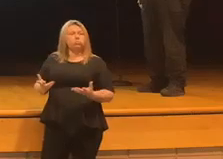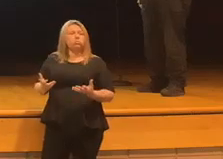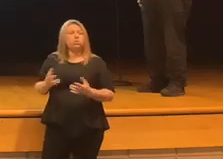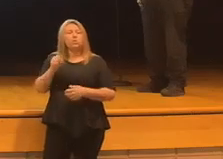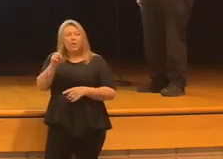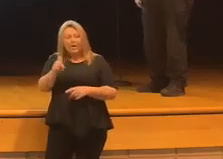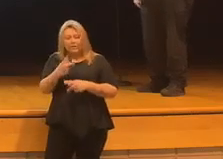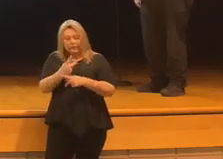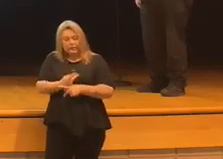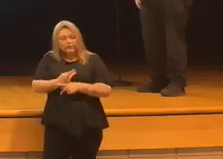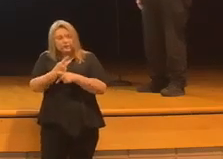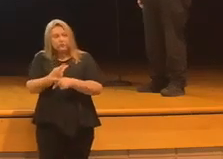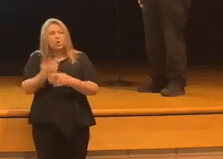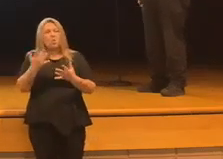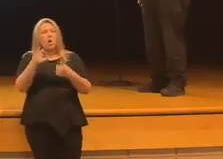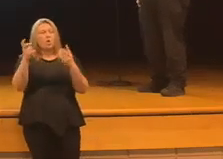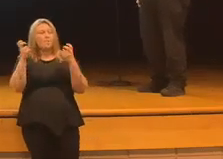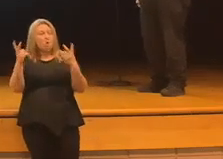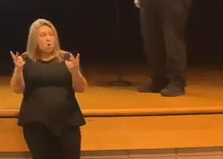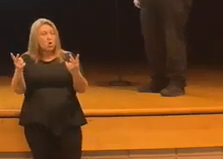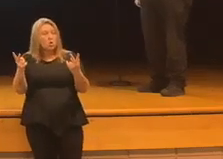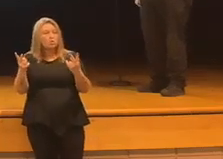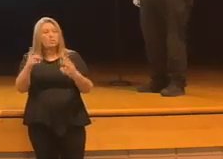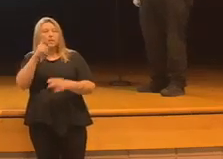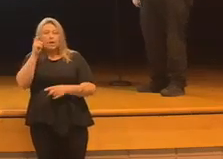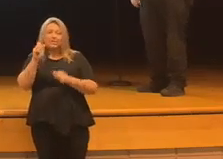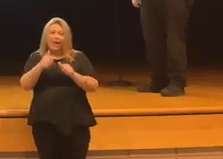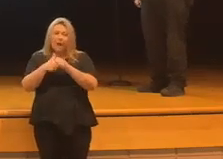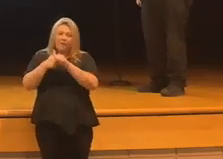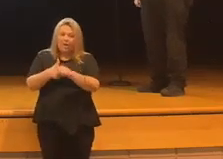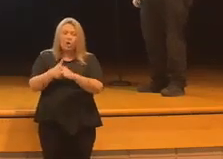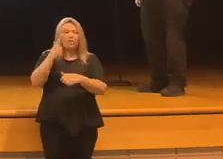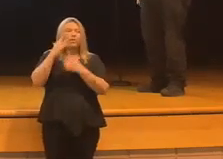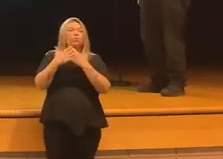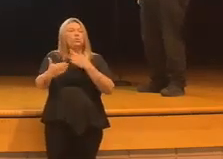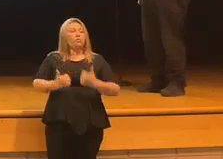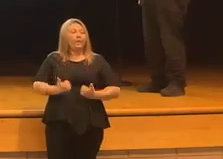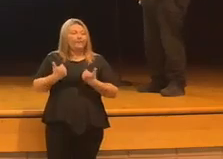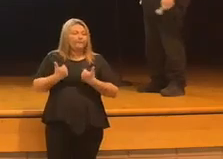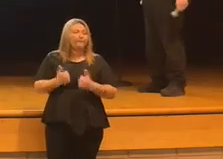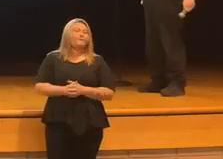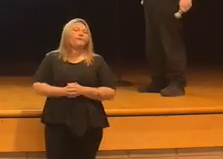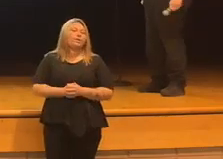real careful what you put on there, because it could follow you for a lifetime.